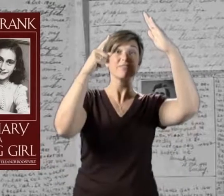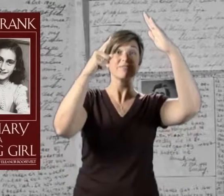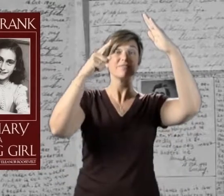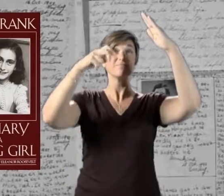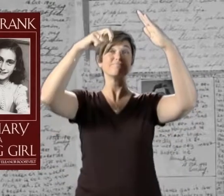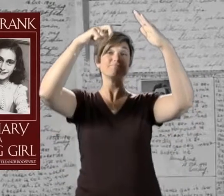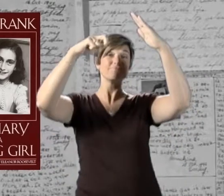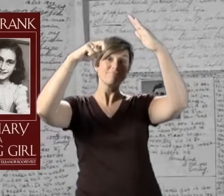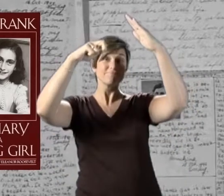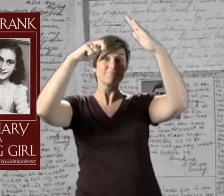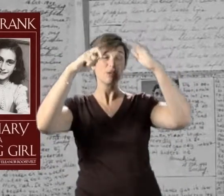Just a little while.